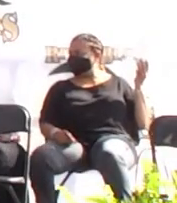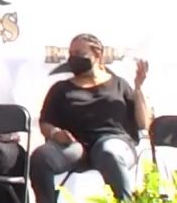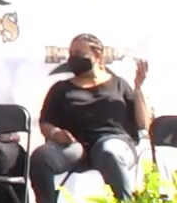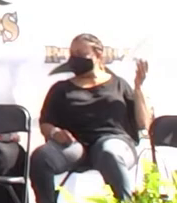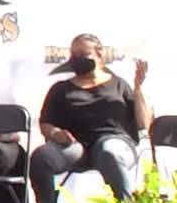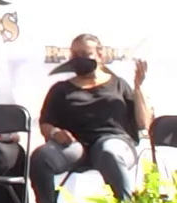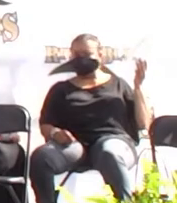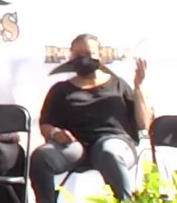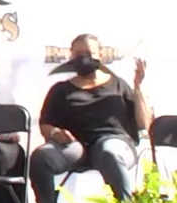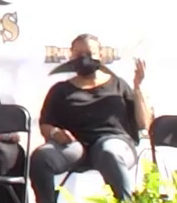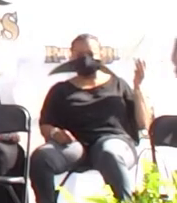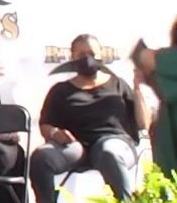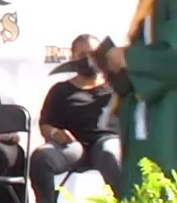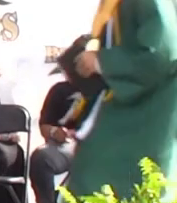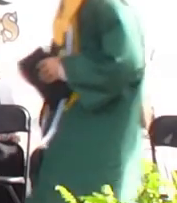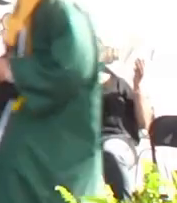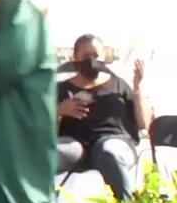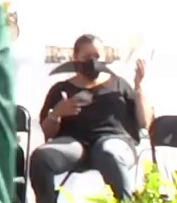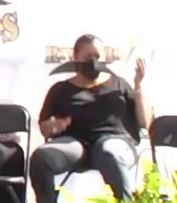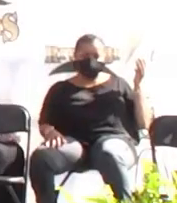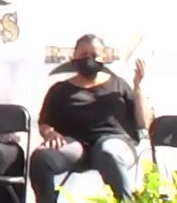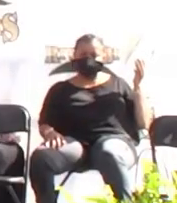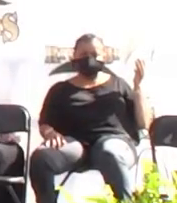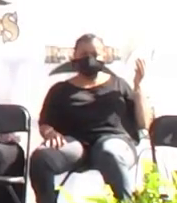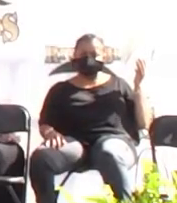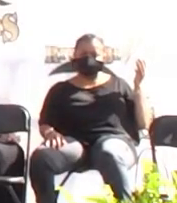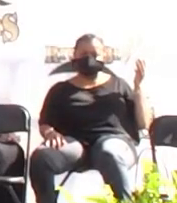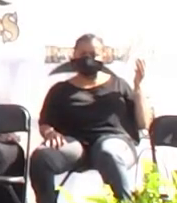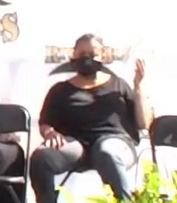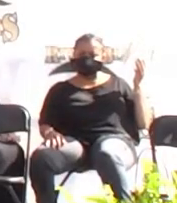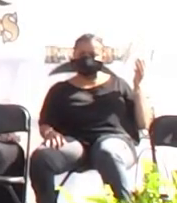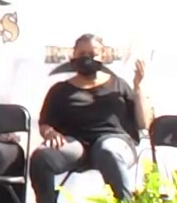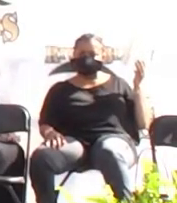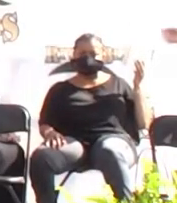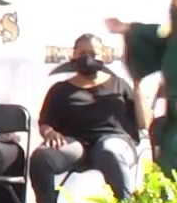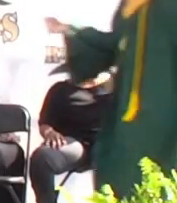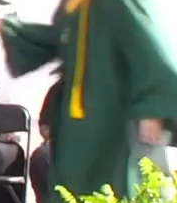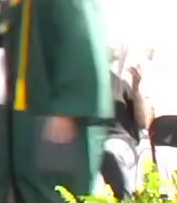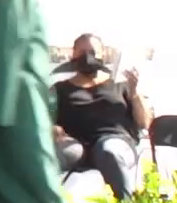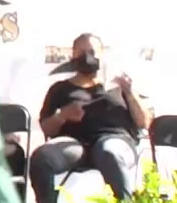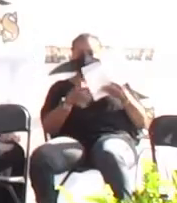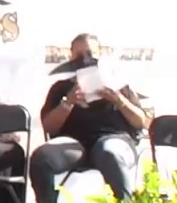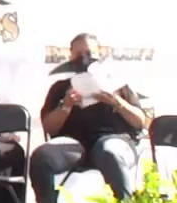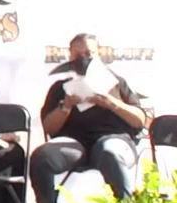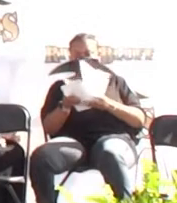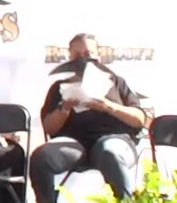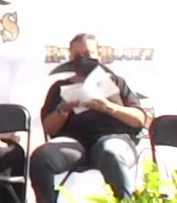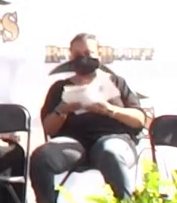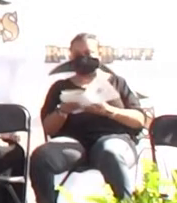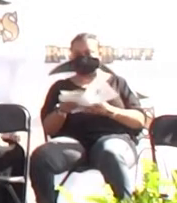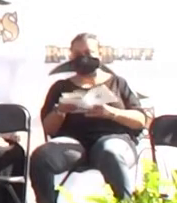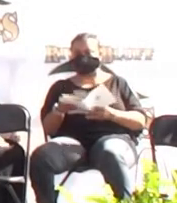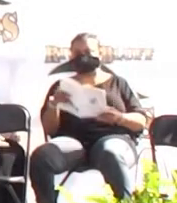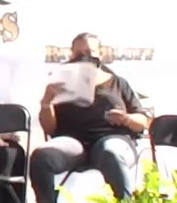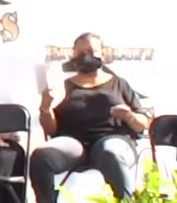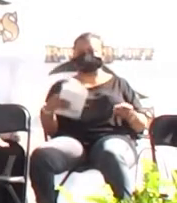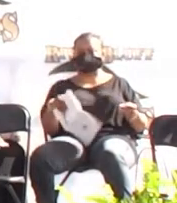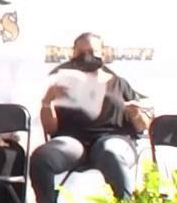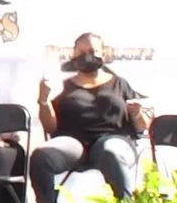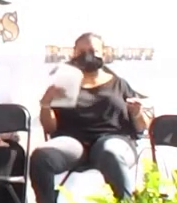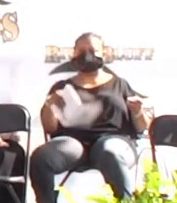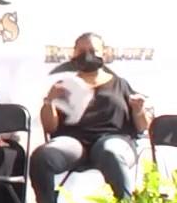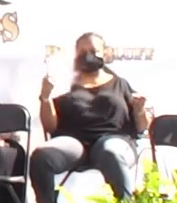William Basil Vaporis, honor graduate. Anne Elise Weigen, honor graduate. Mr. Piro's